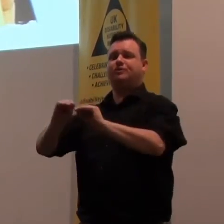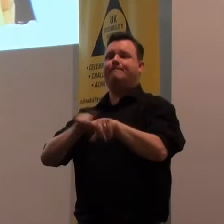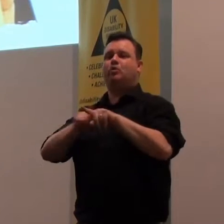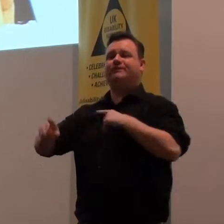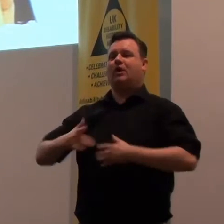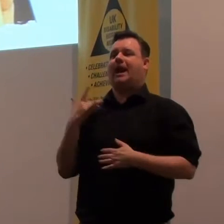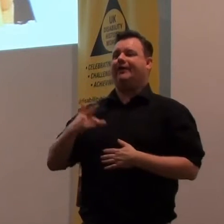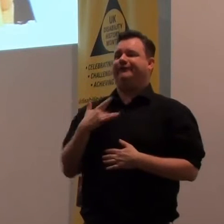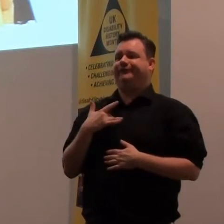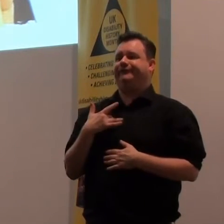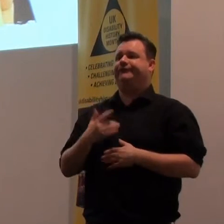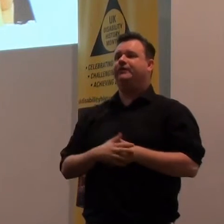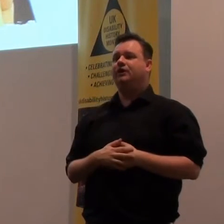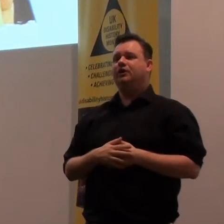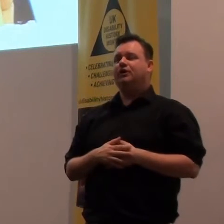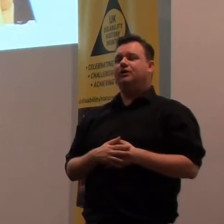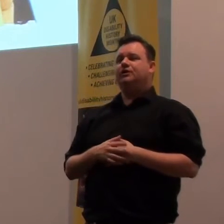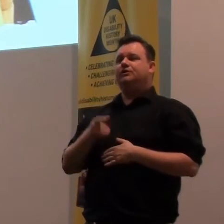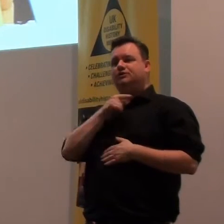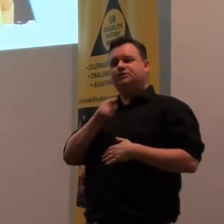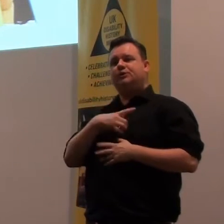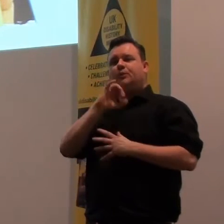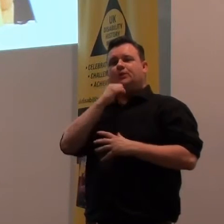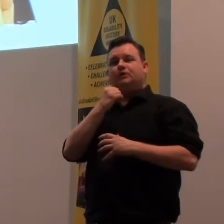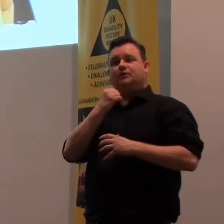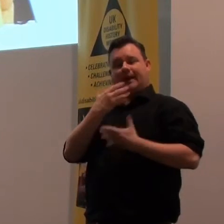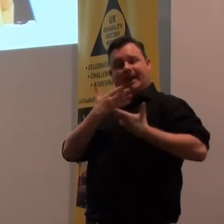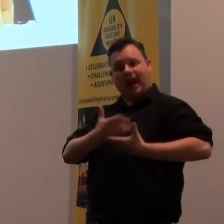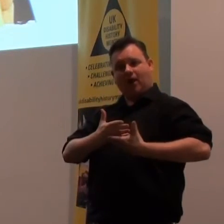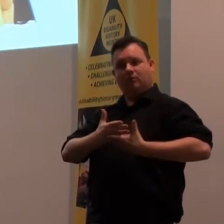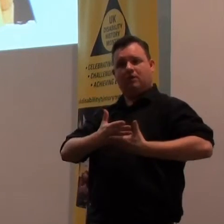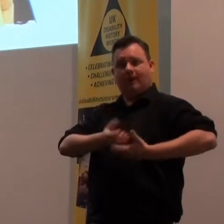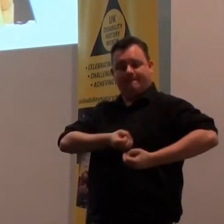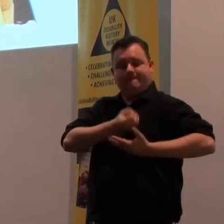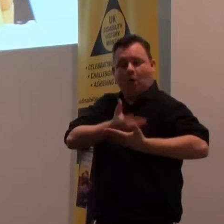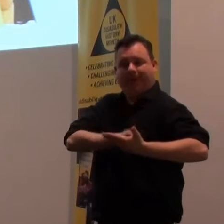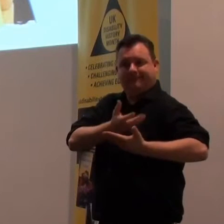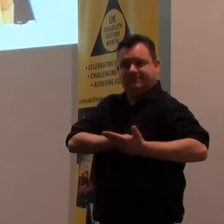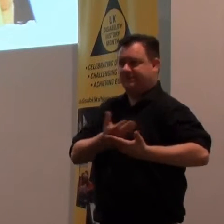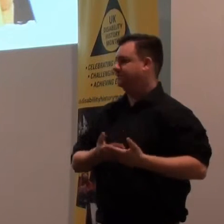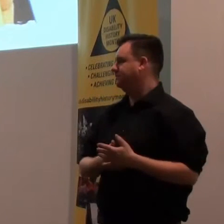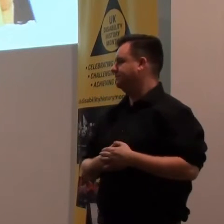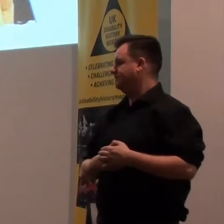life, and she's going to do some poems for us.